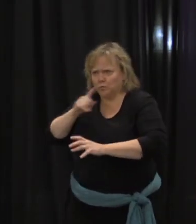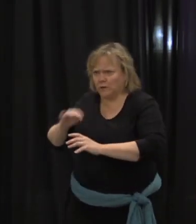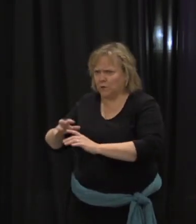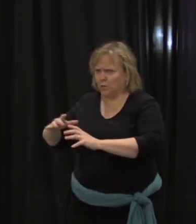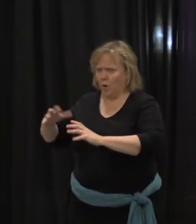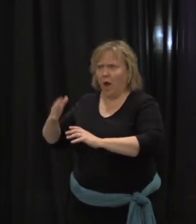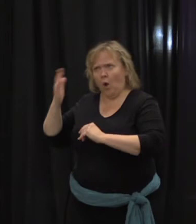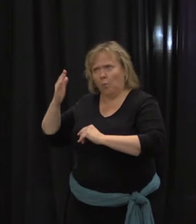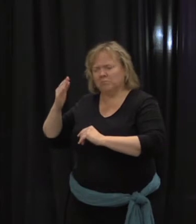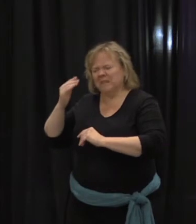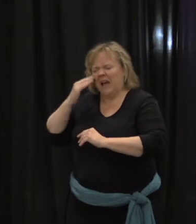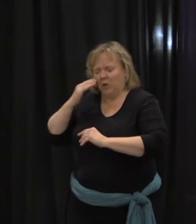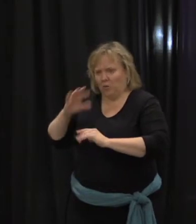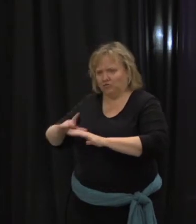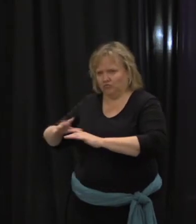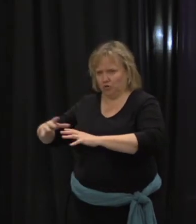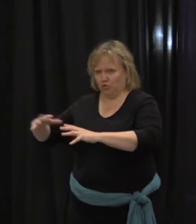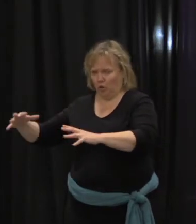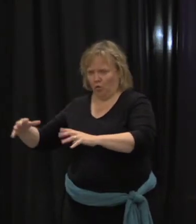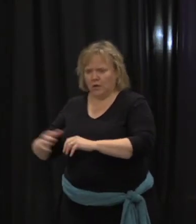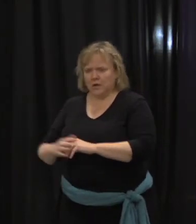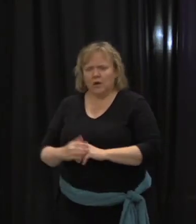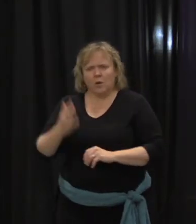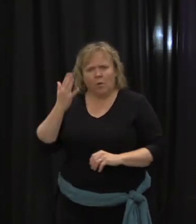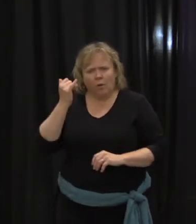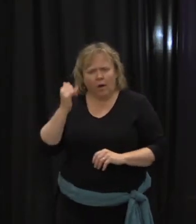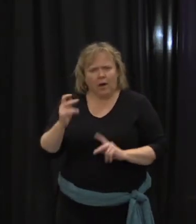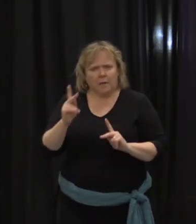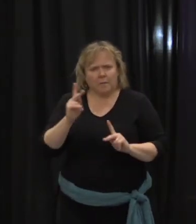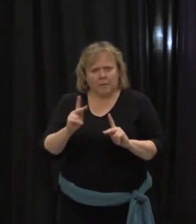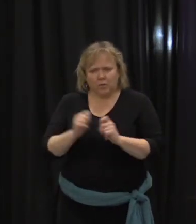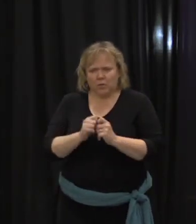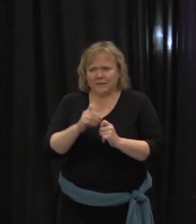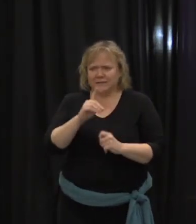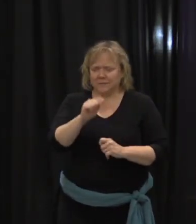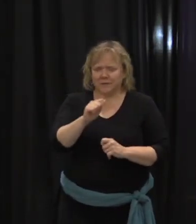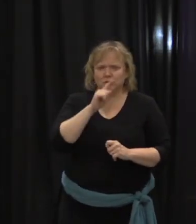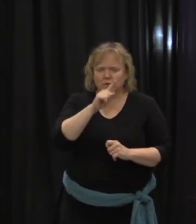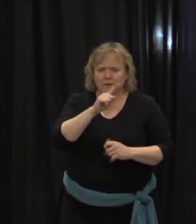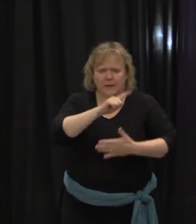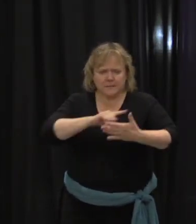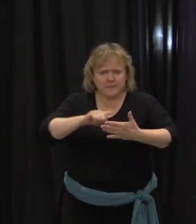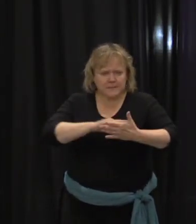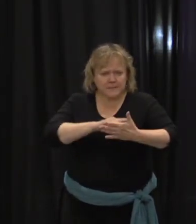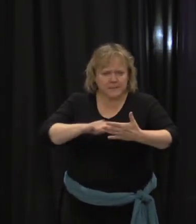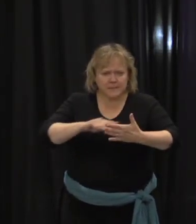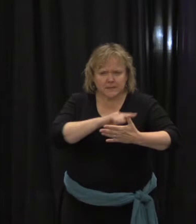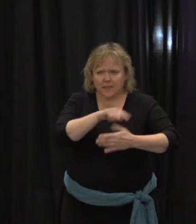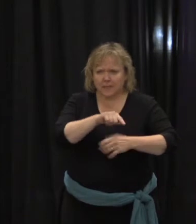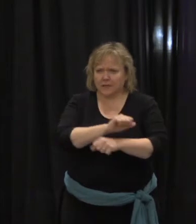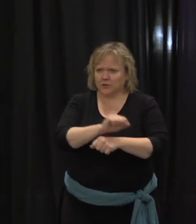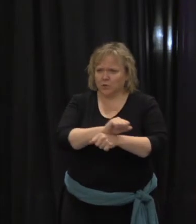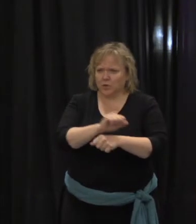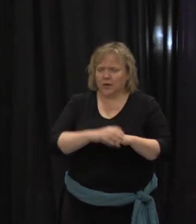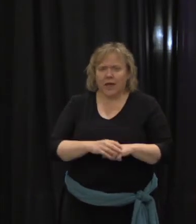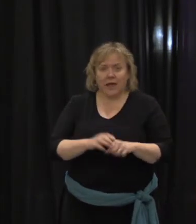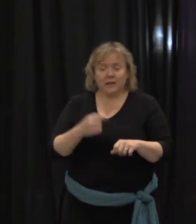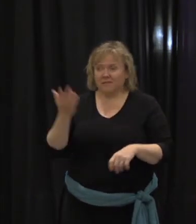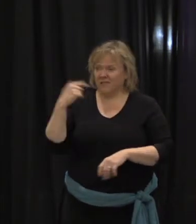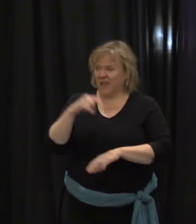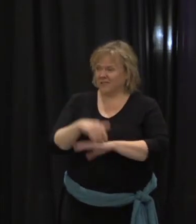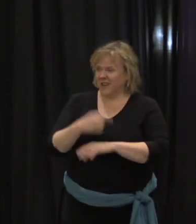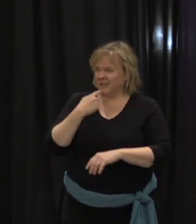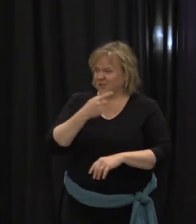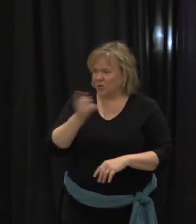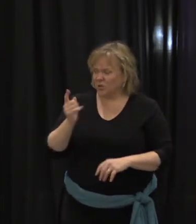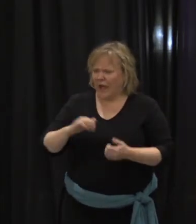articulating why disabled people are so critical to this movement and this work. And after all, as I said last night, how can we talk